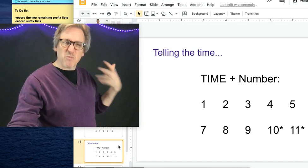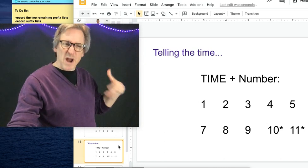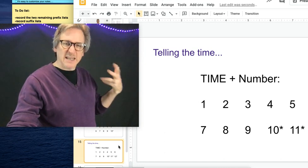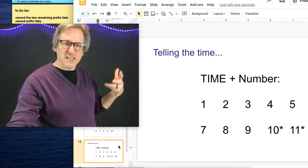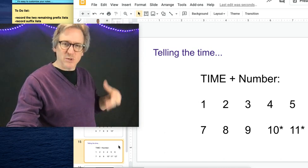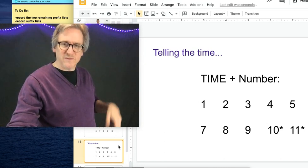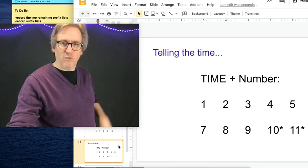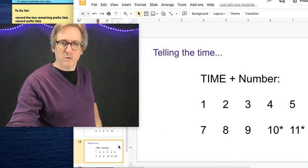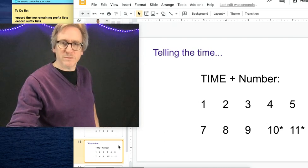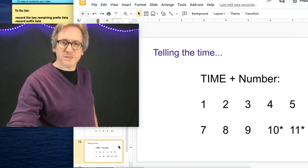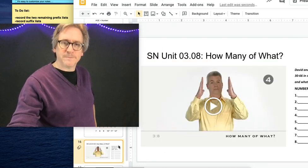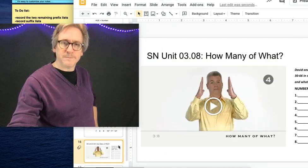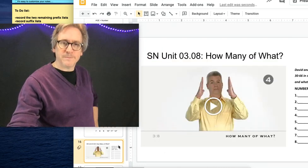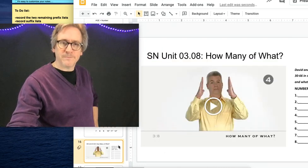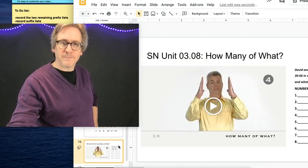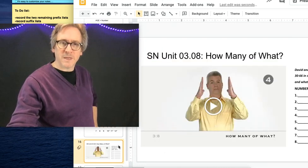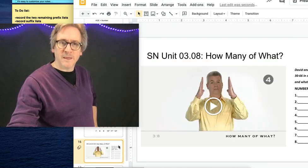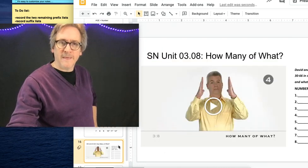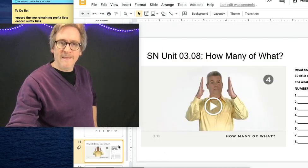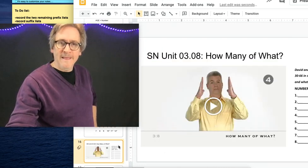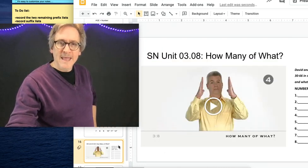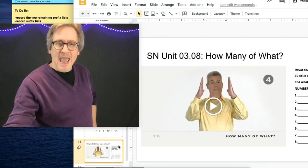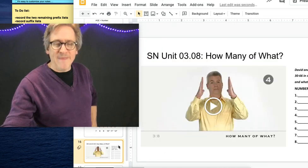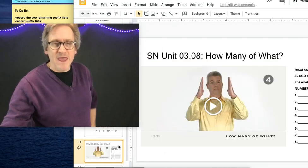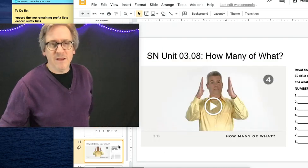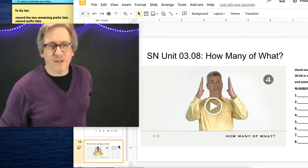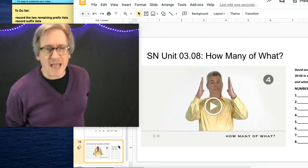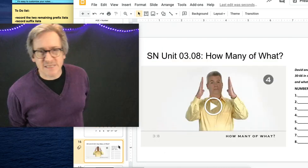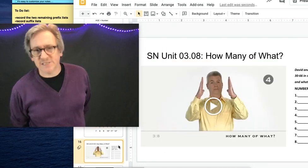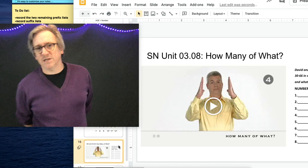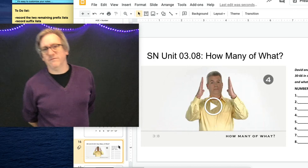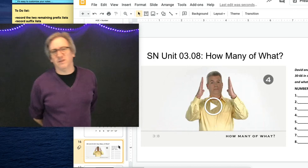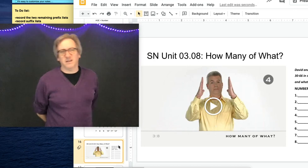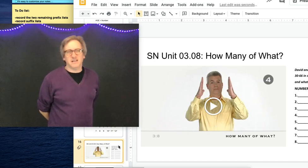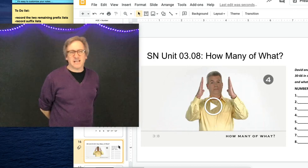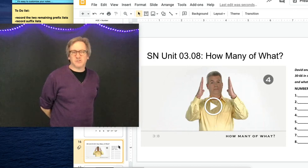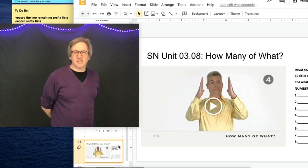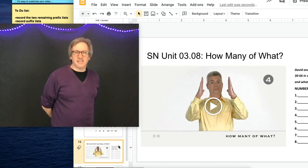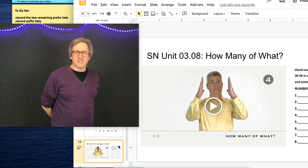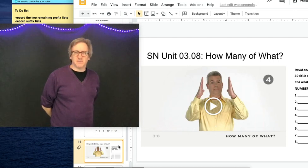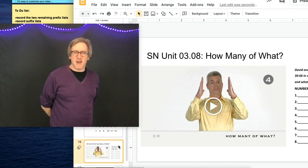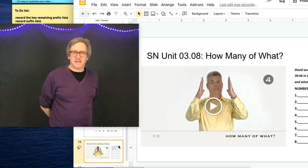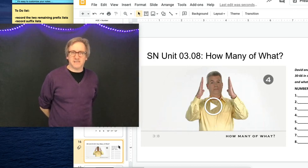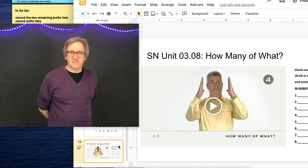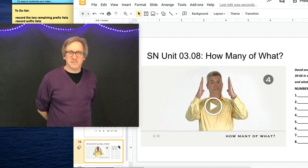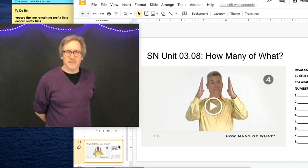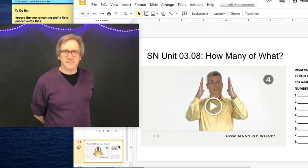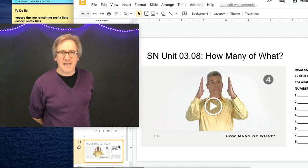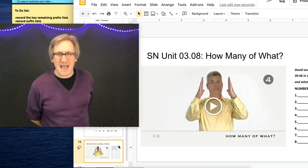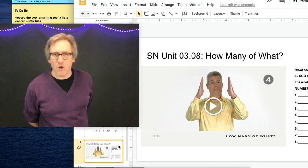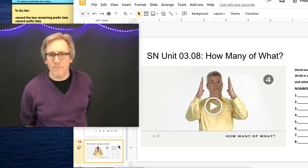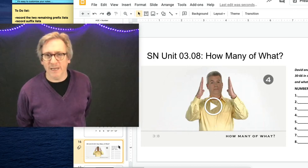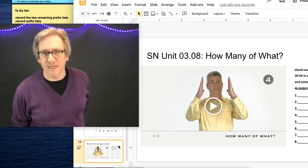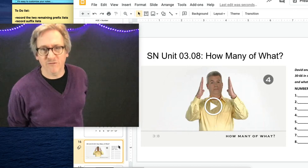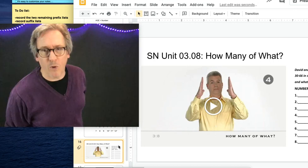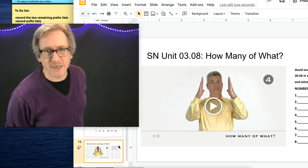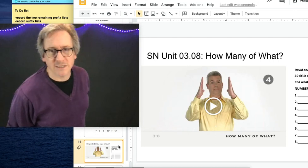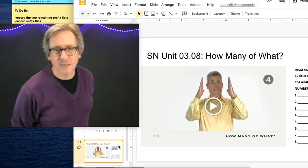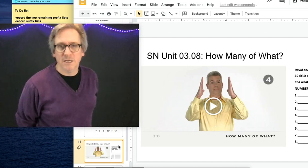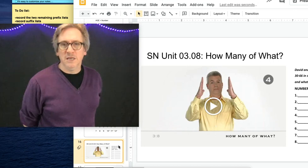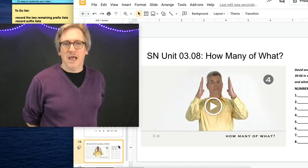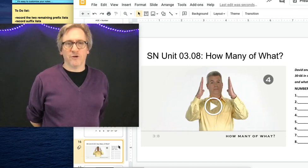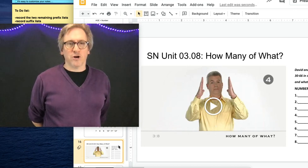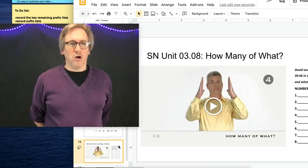Just sort of practice those forms. And then the last of the exercises to practice is how many of